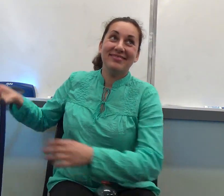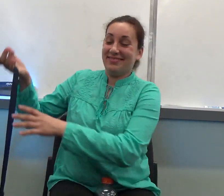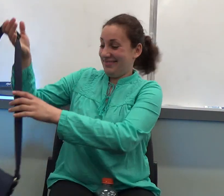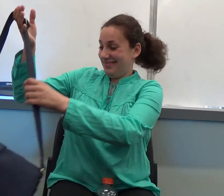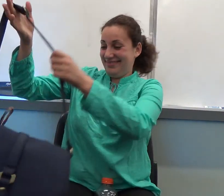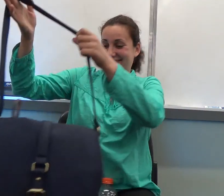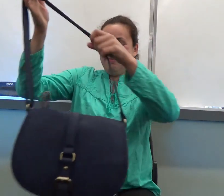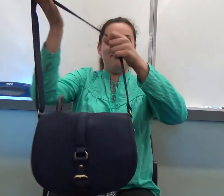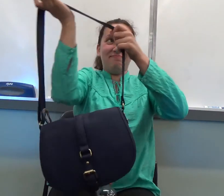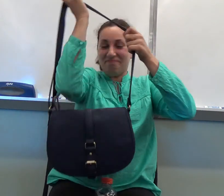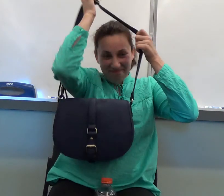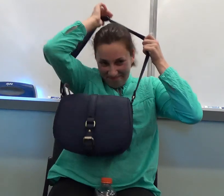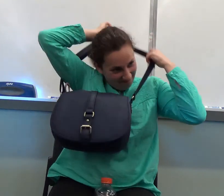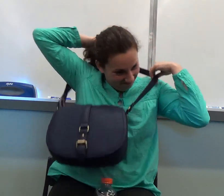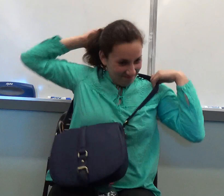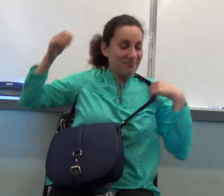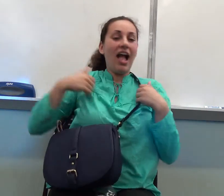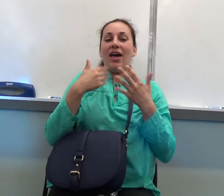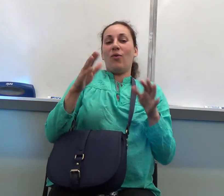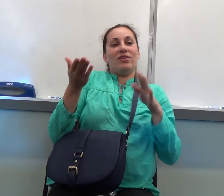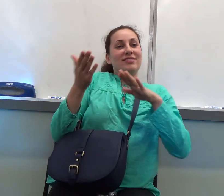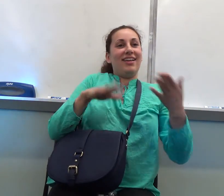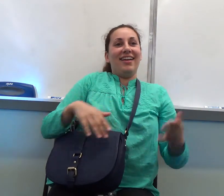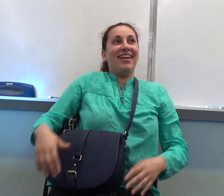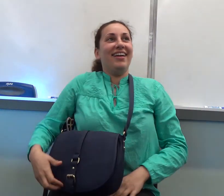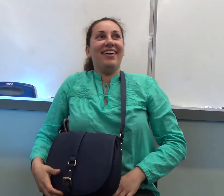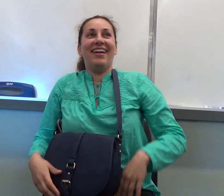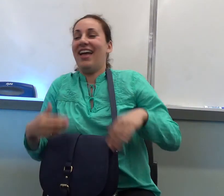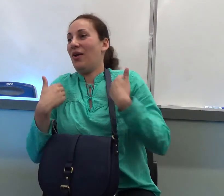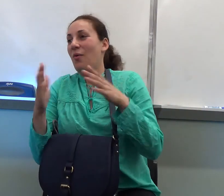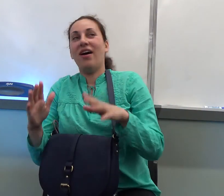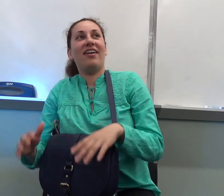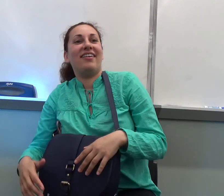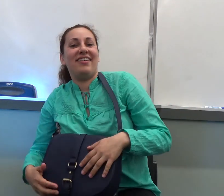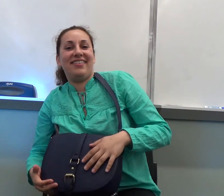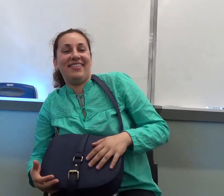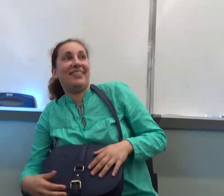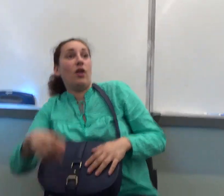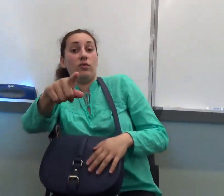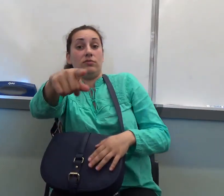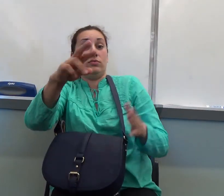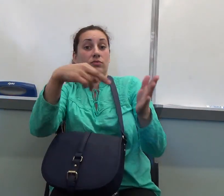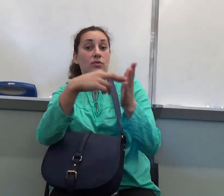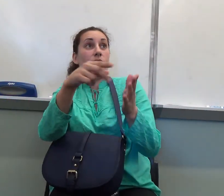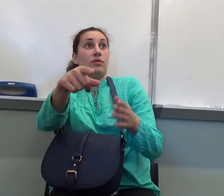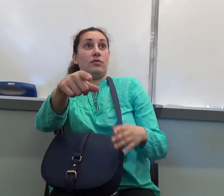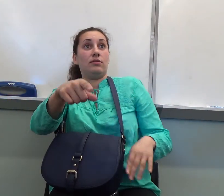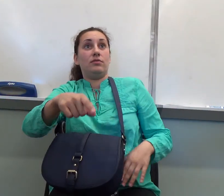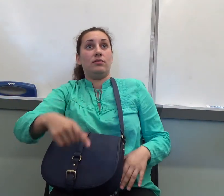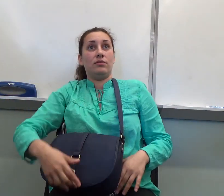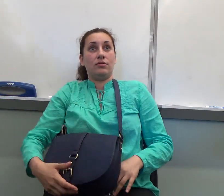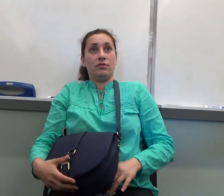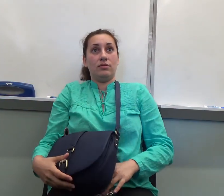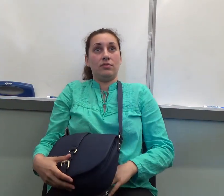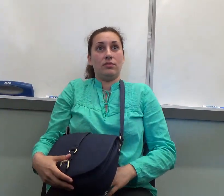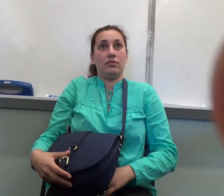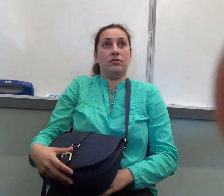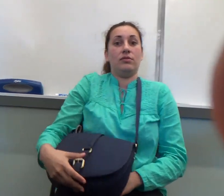The Judith Parker. I did have a lab. did.